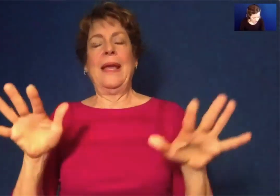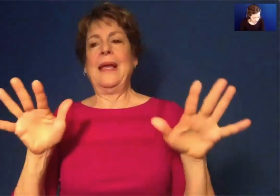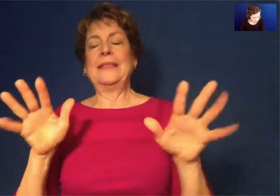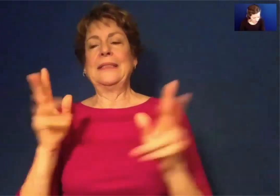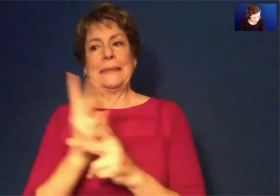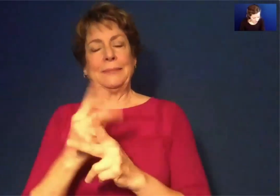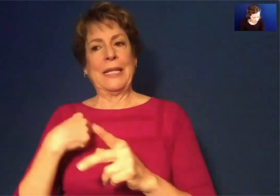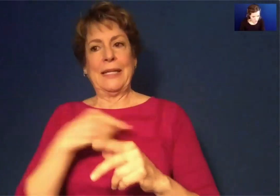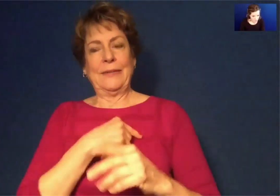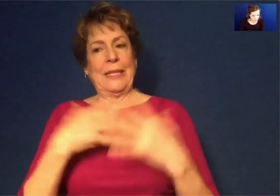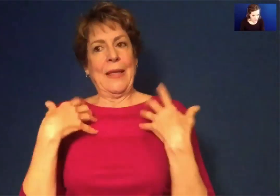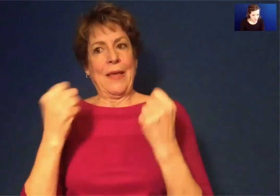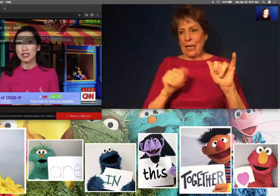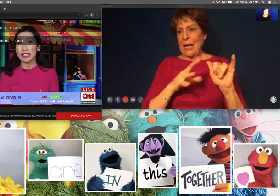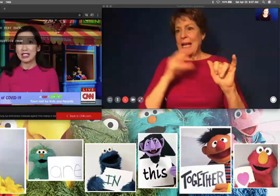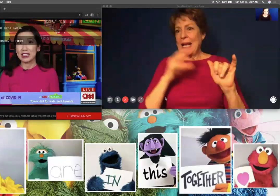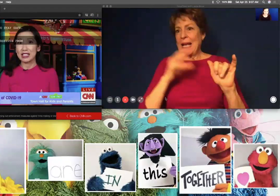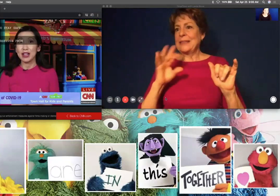too.